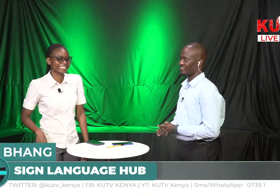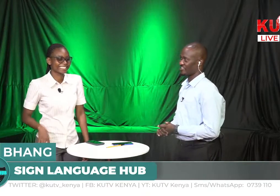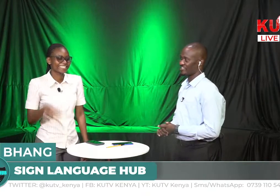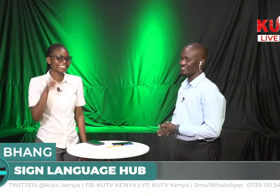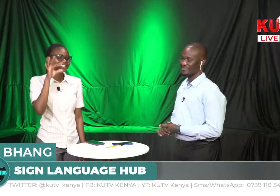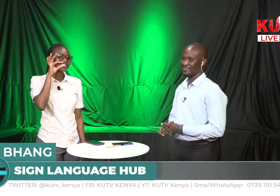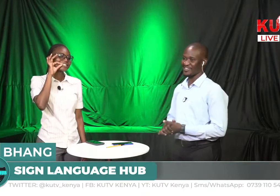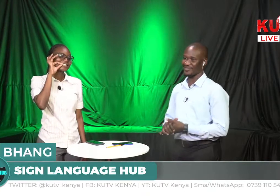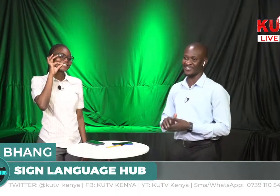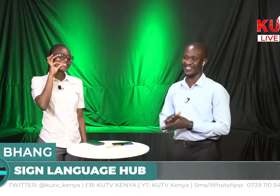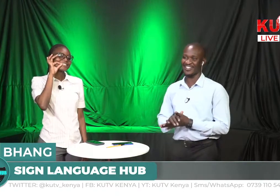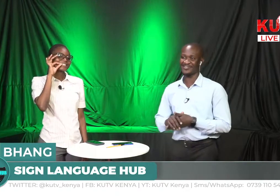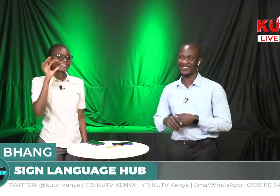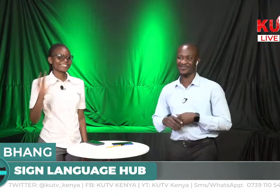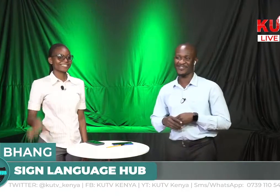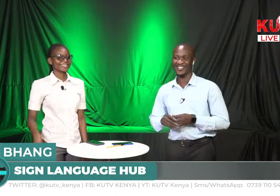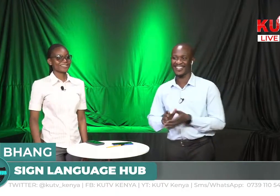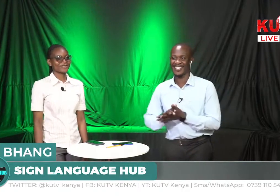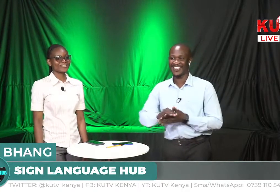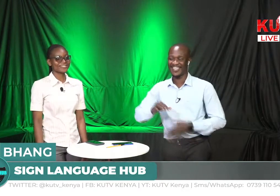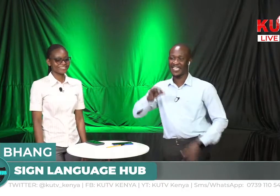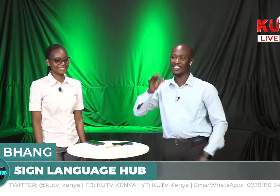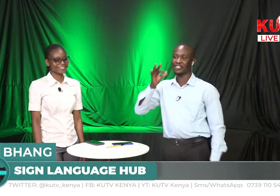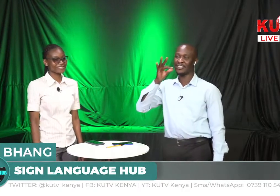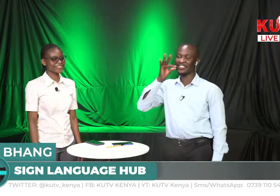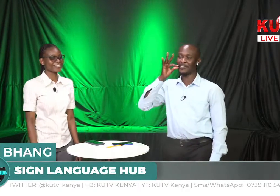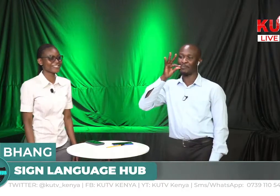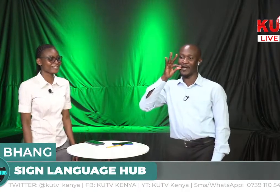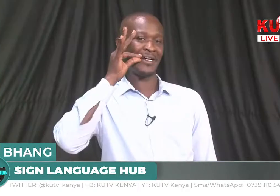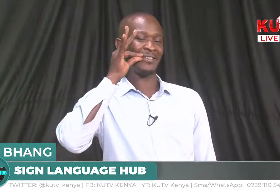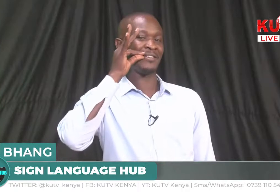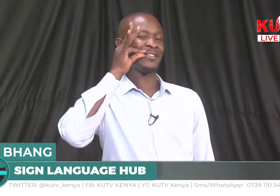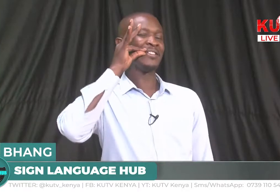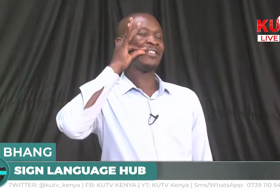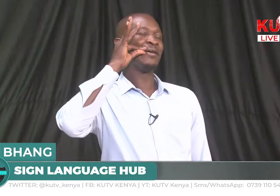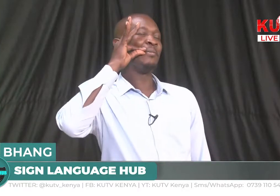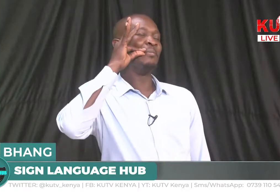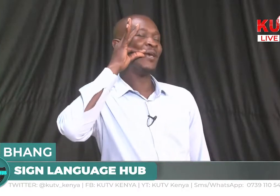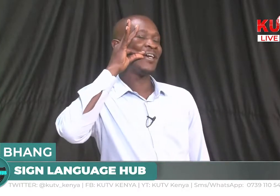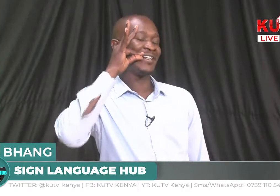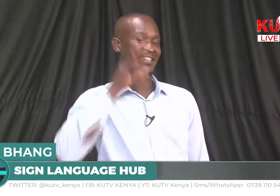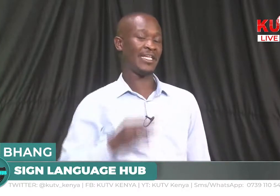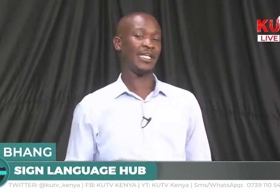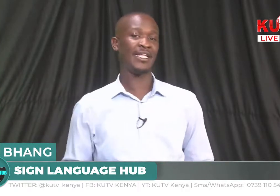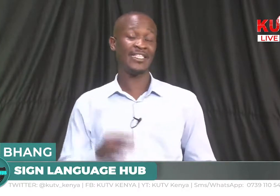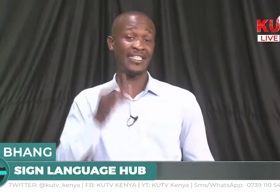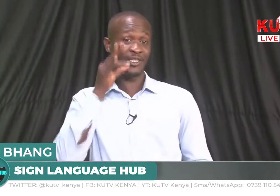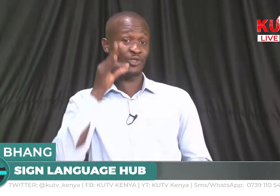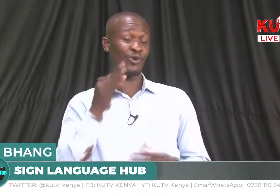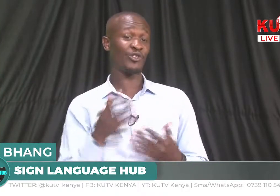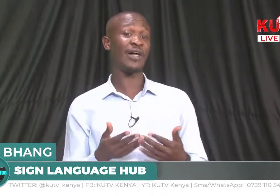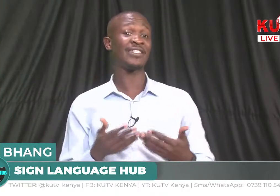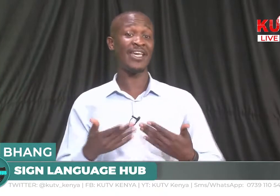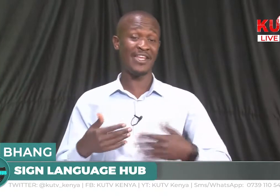Hey, Miriam, have you taken that one before? So no. This is bang. Bang. This is also a sign name